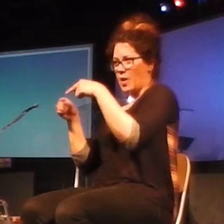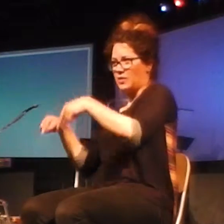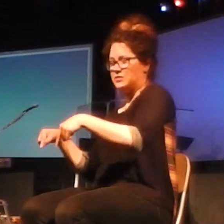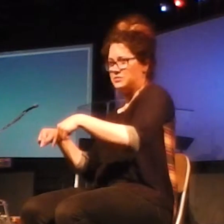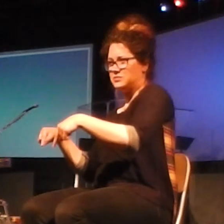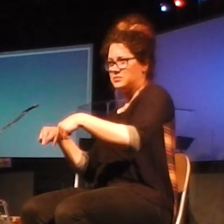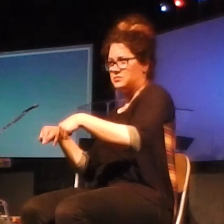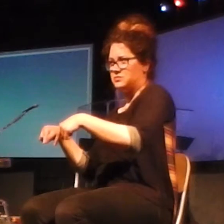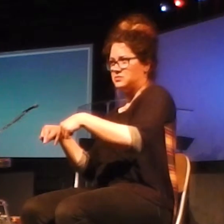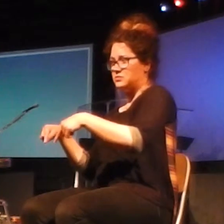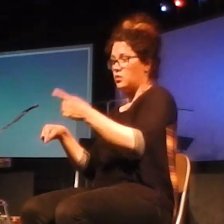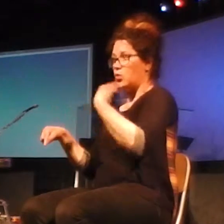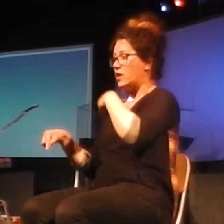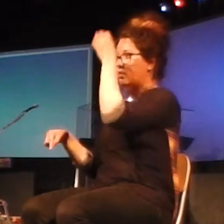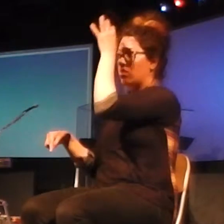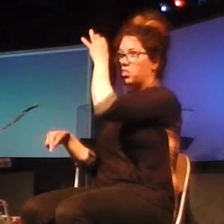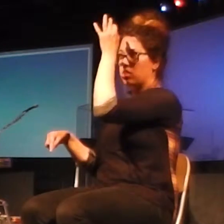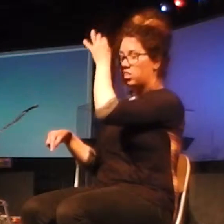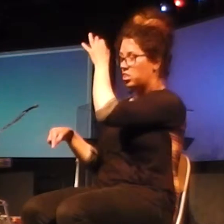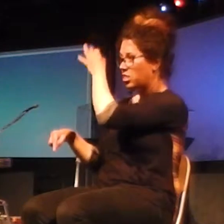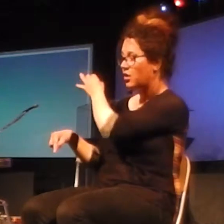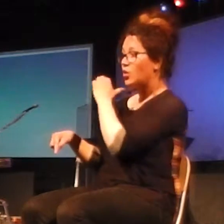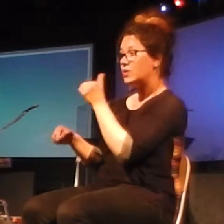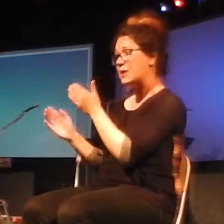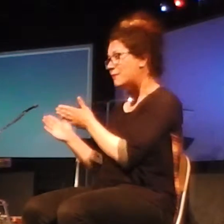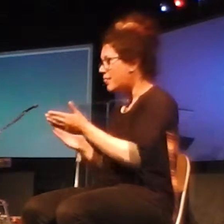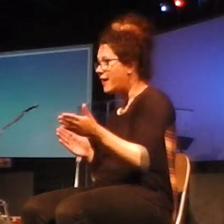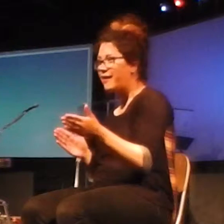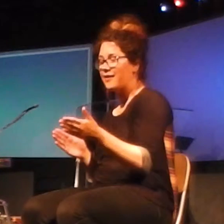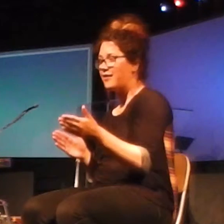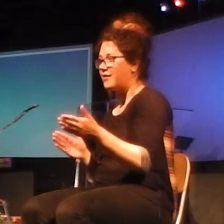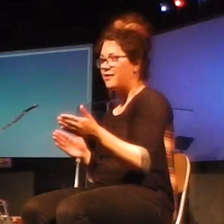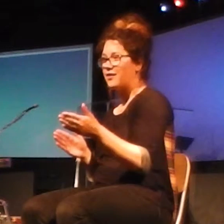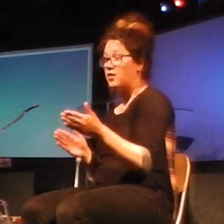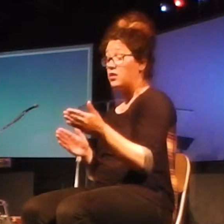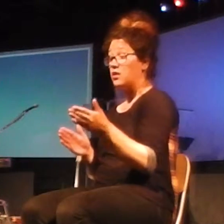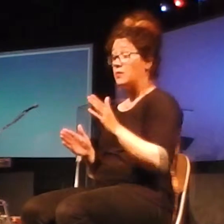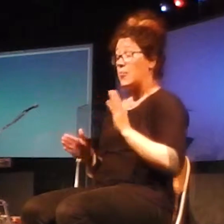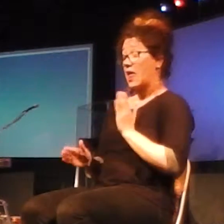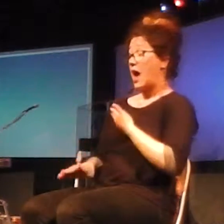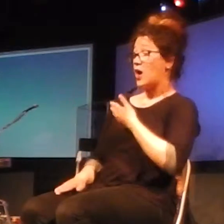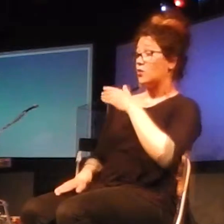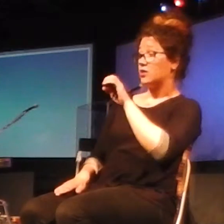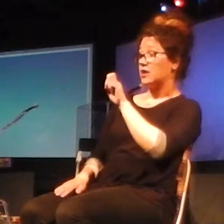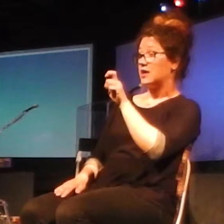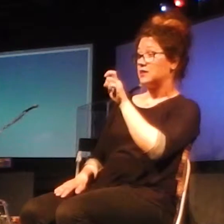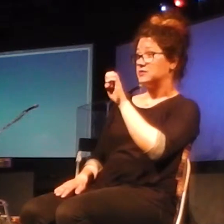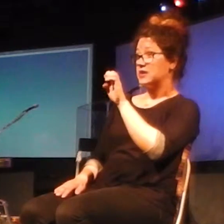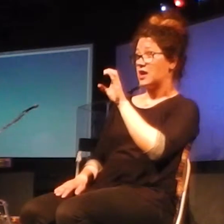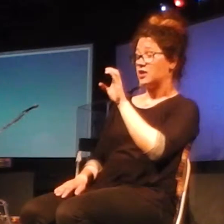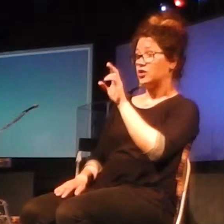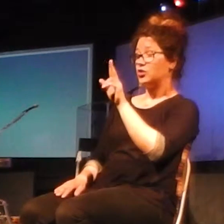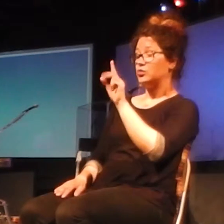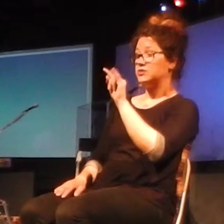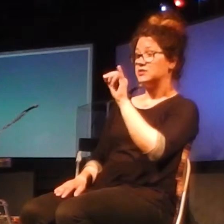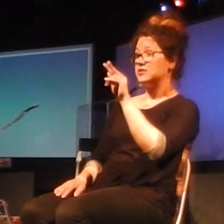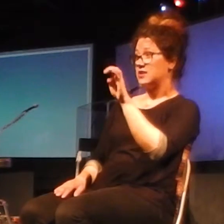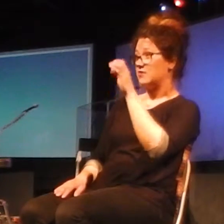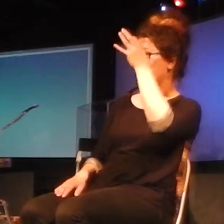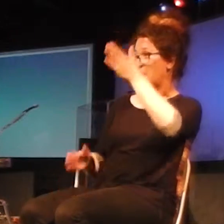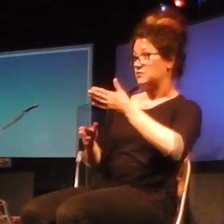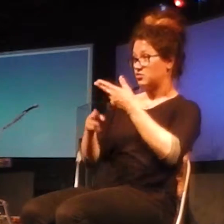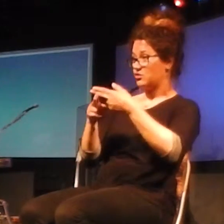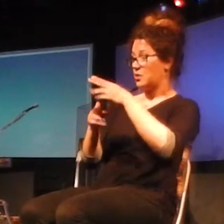conversation, this wasn't even on the radar screen. This wasn't part of the plan for this year. In fact, what happened was our executive pastor, Blake, was the one who first kind